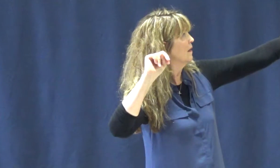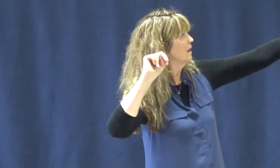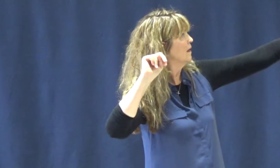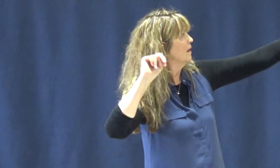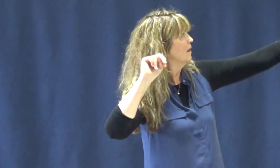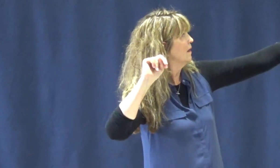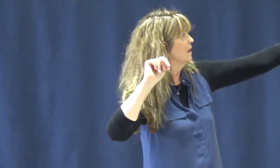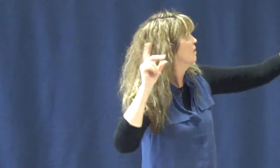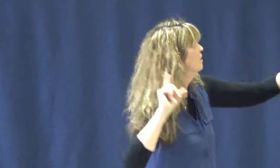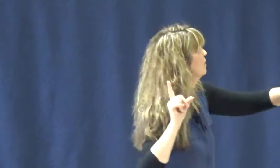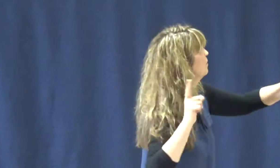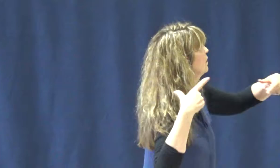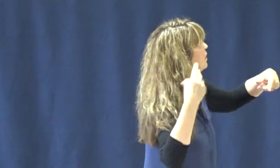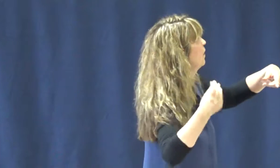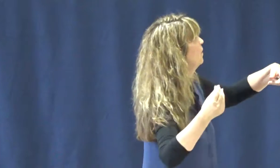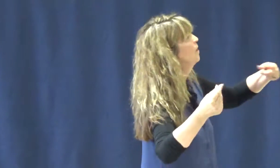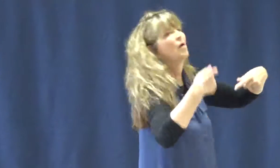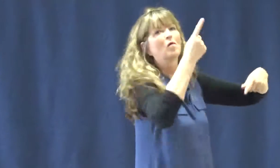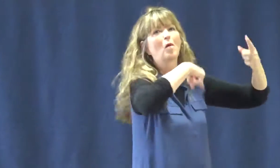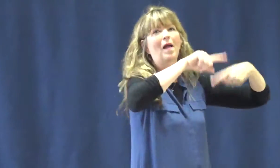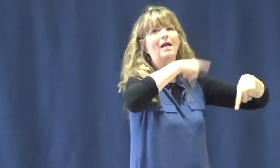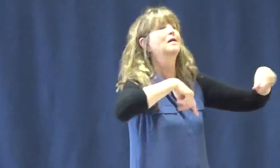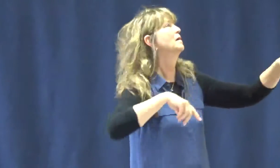Men. We need to go back one slide.